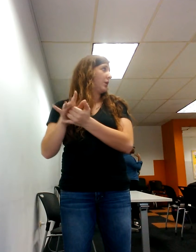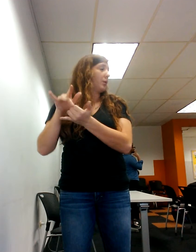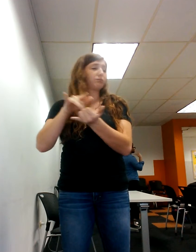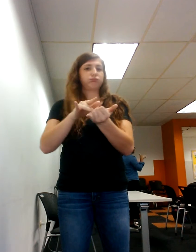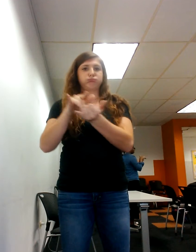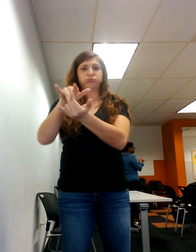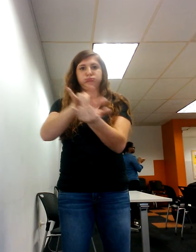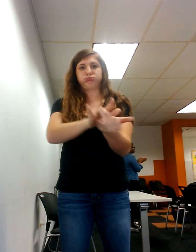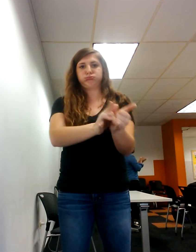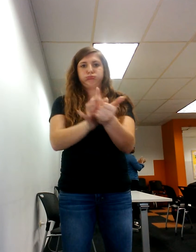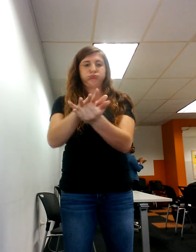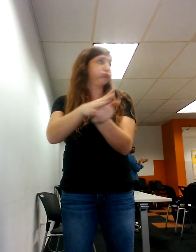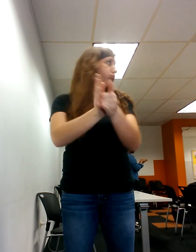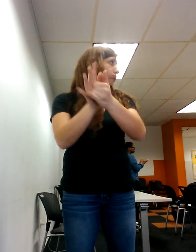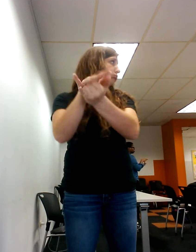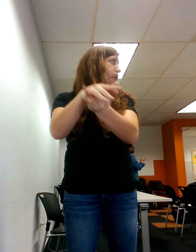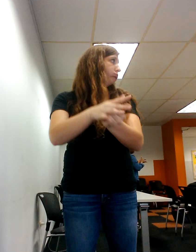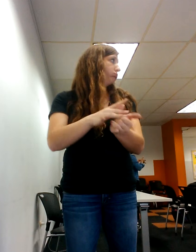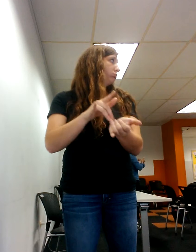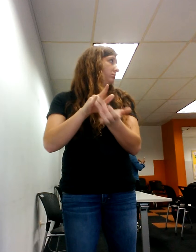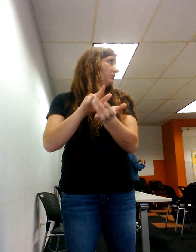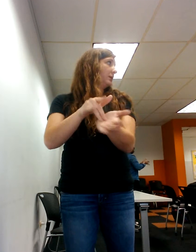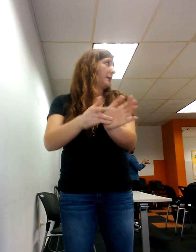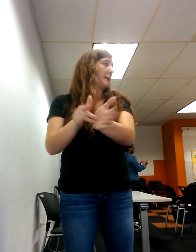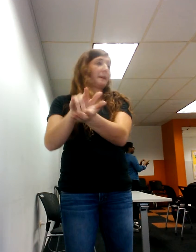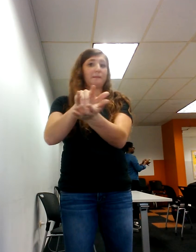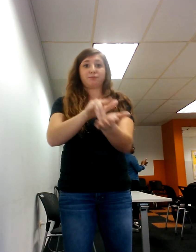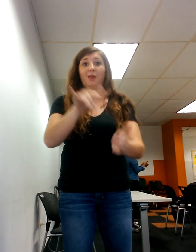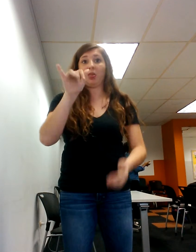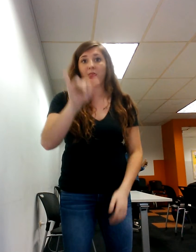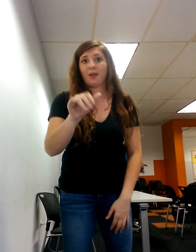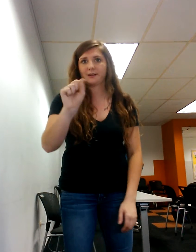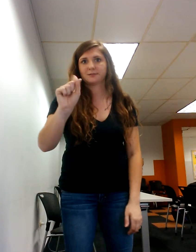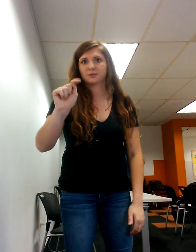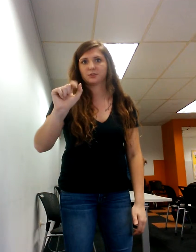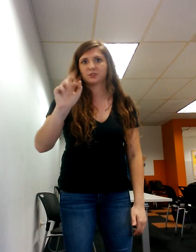Because these are the nacelles, and you know what a nacelle is. Okay. Anyways.